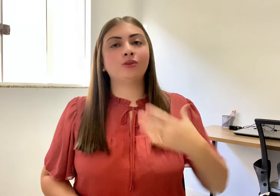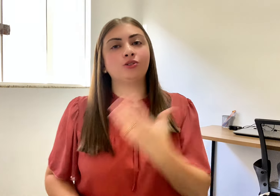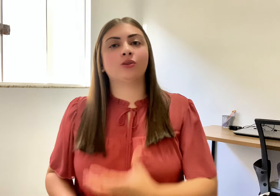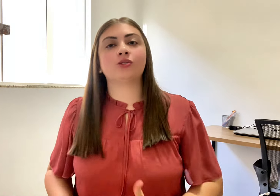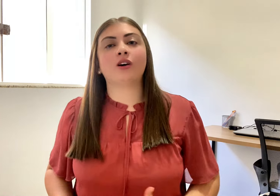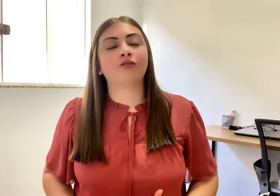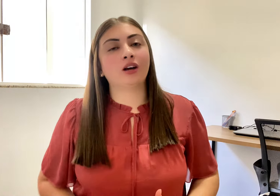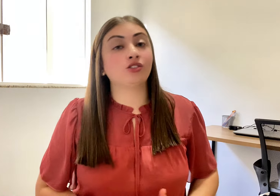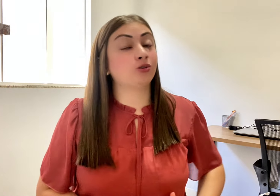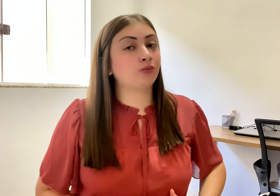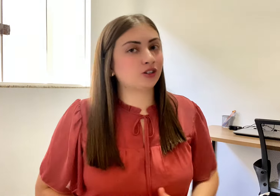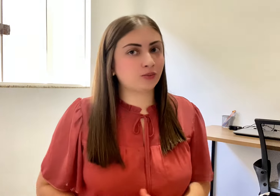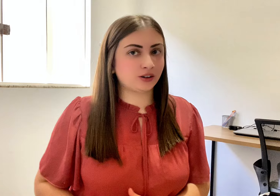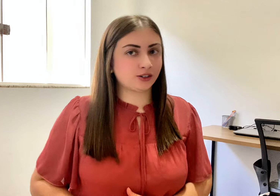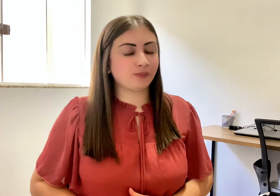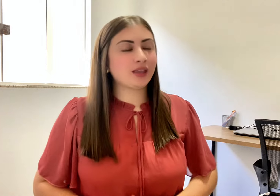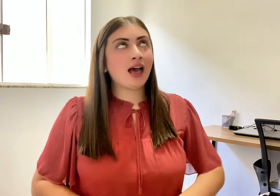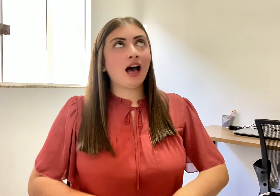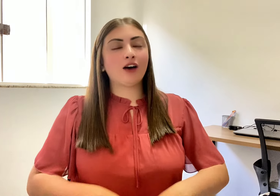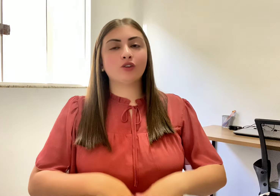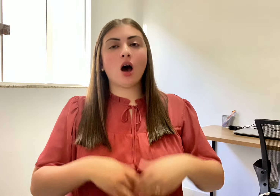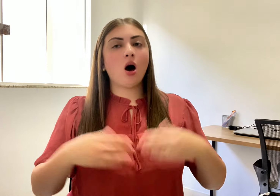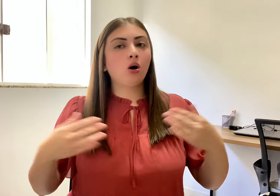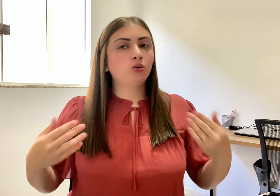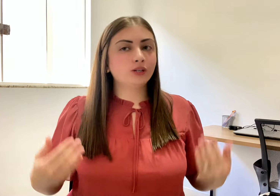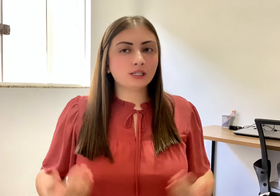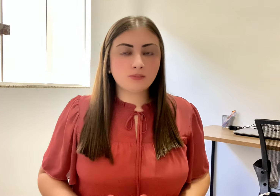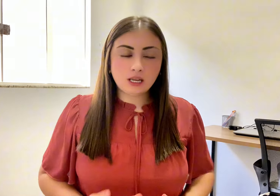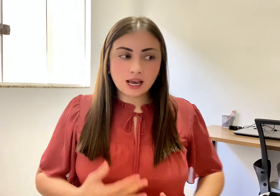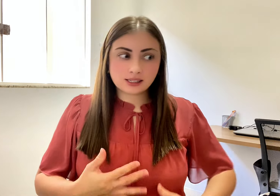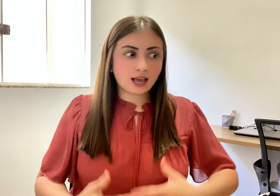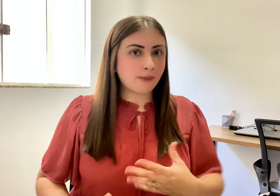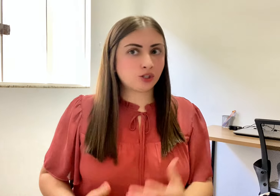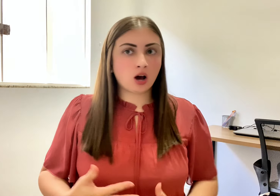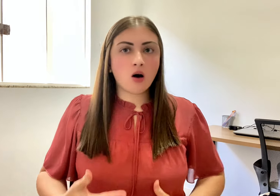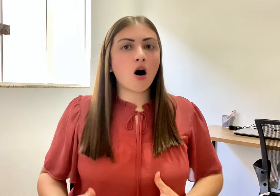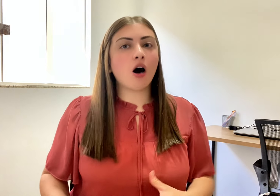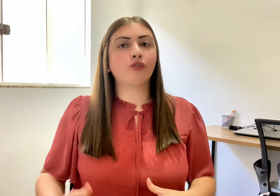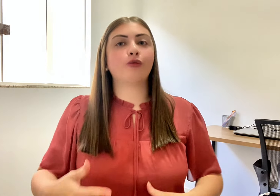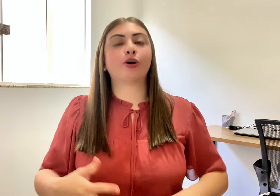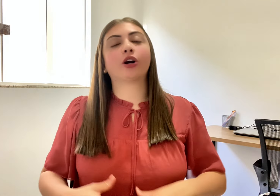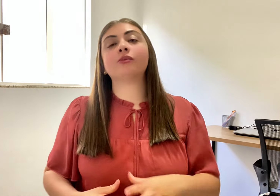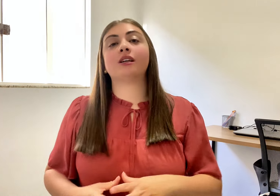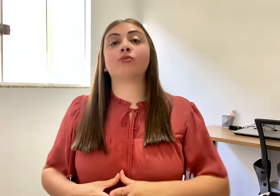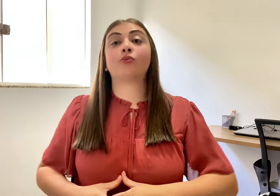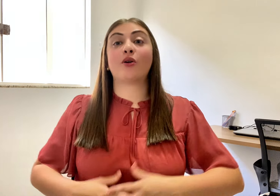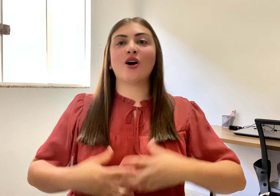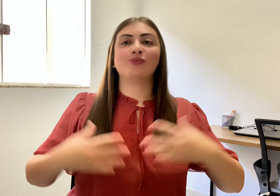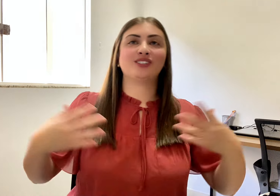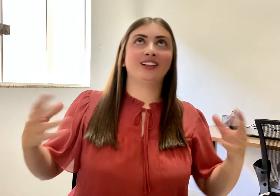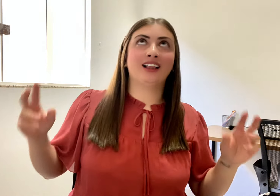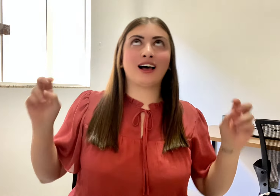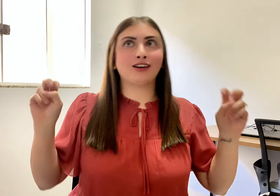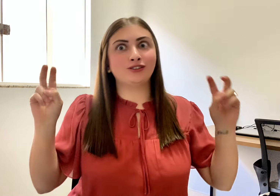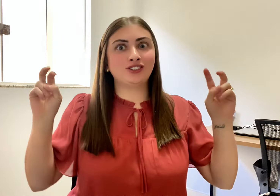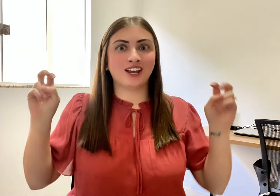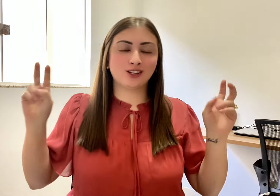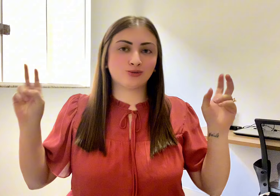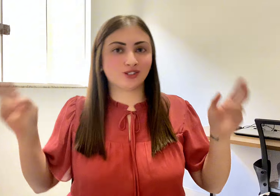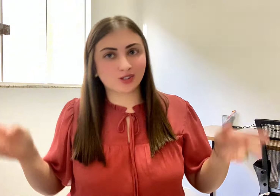to achieve financial prosperity. I've always been skeptical of programs that promise life-changing